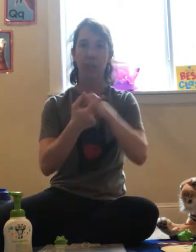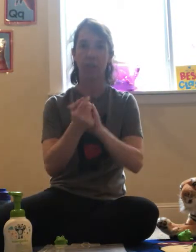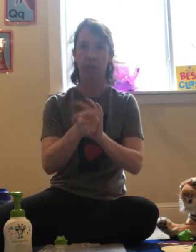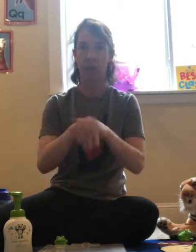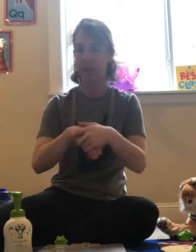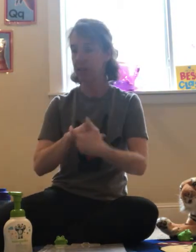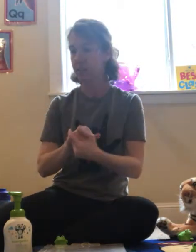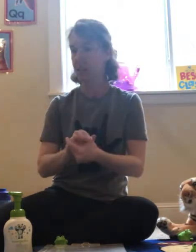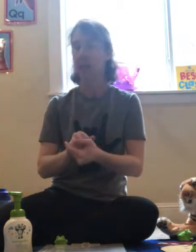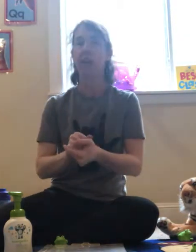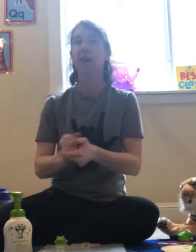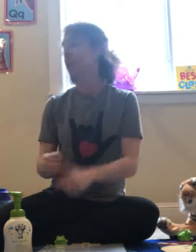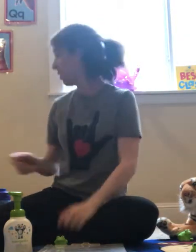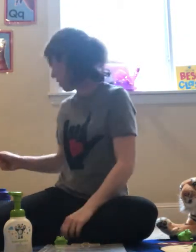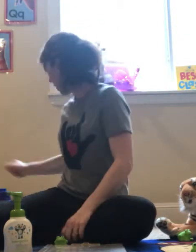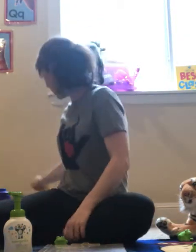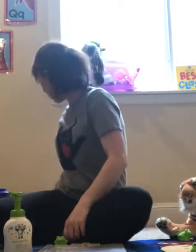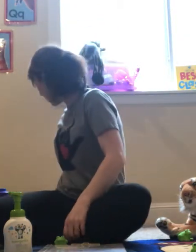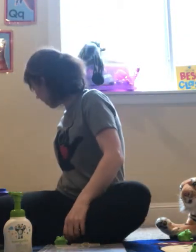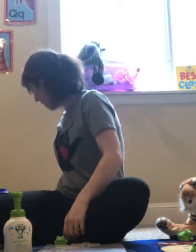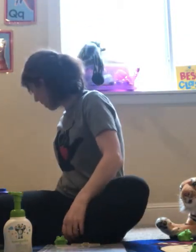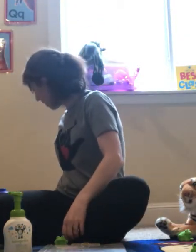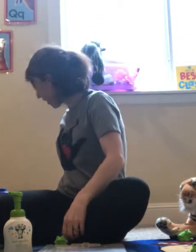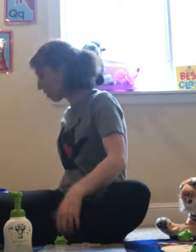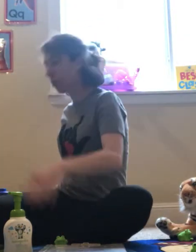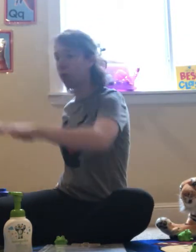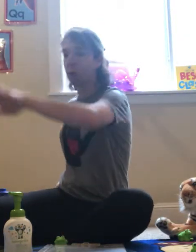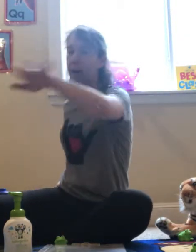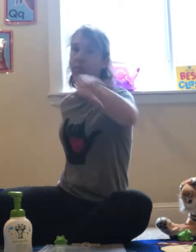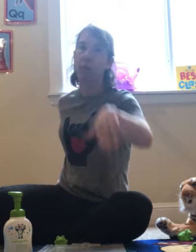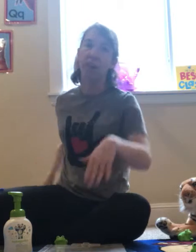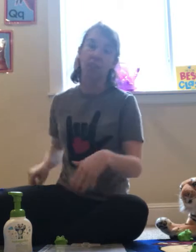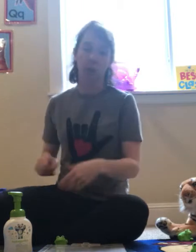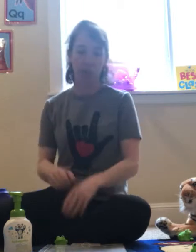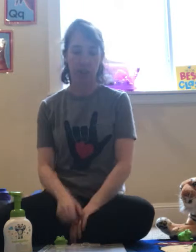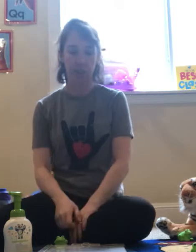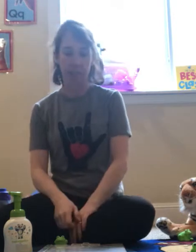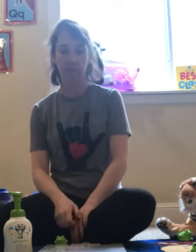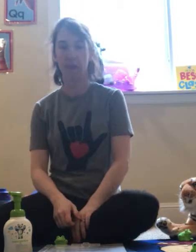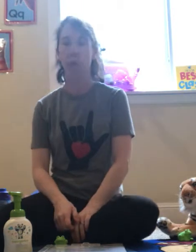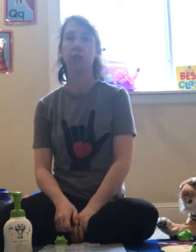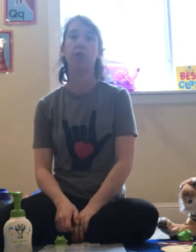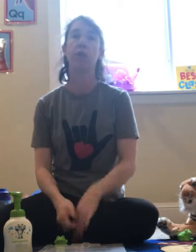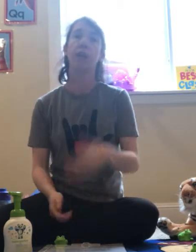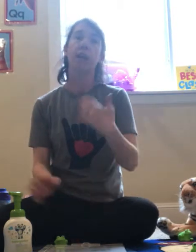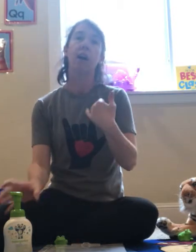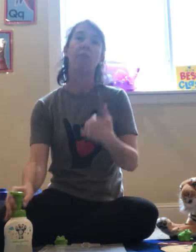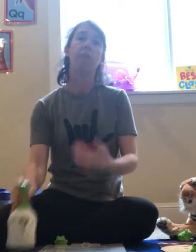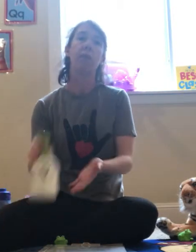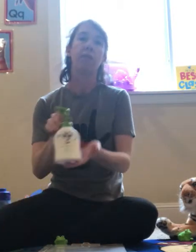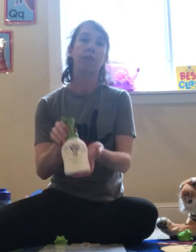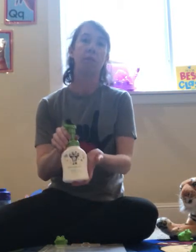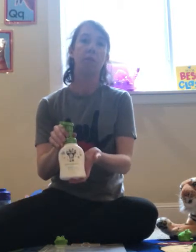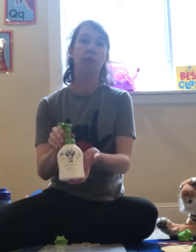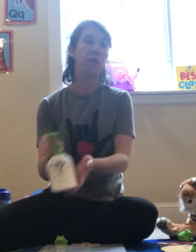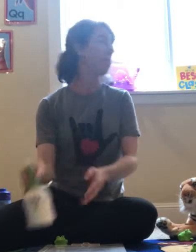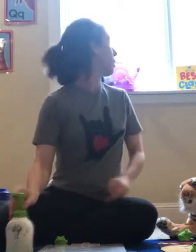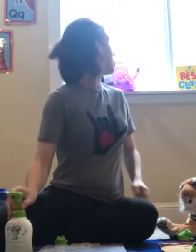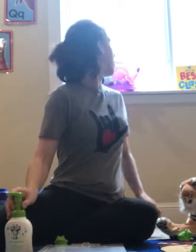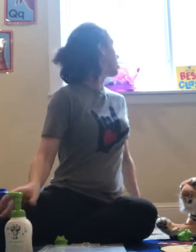your hands? And then they will go around, practice washing their hands if they want to. If the parent doesn't want to practice washing